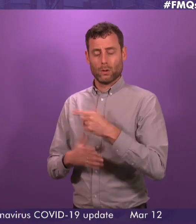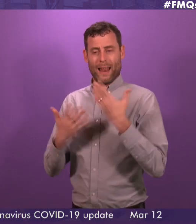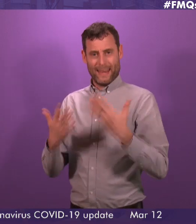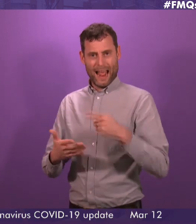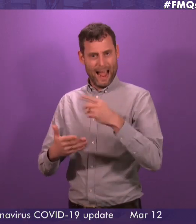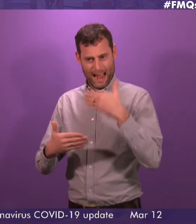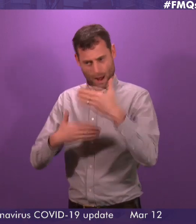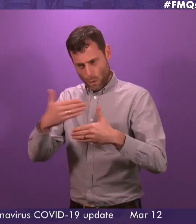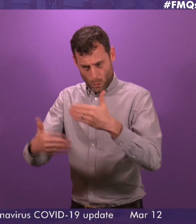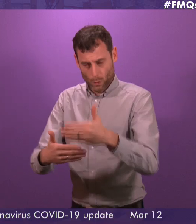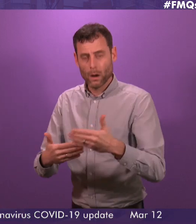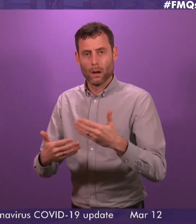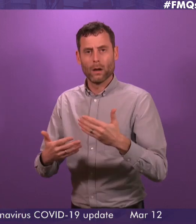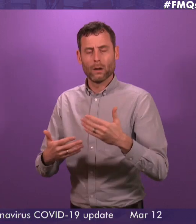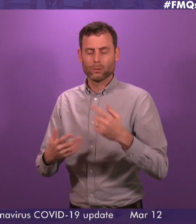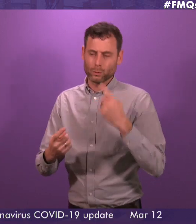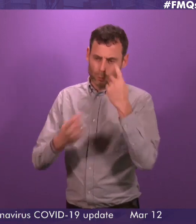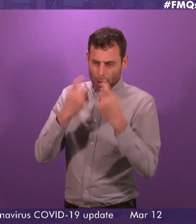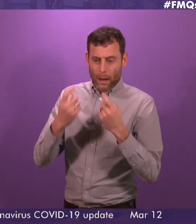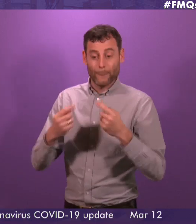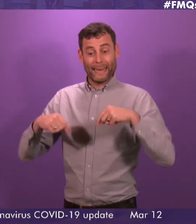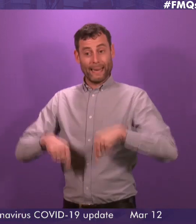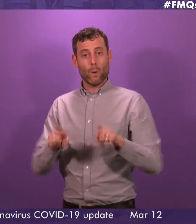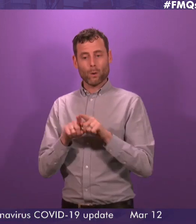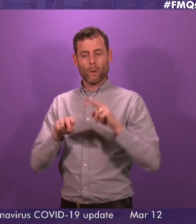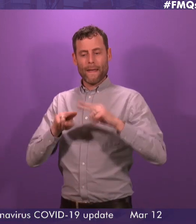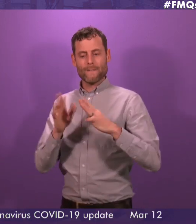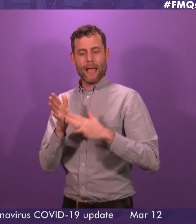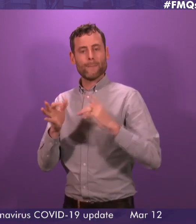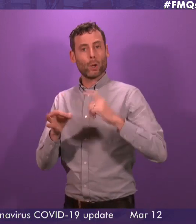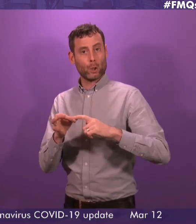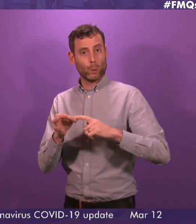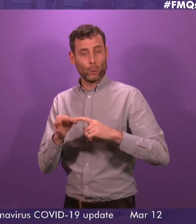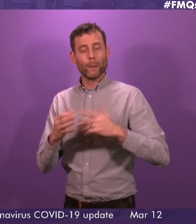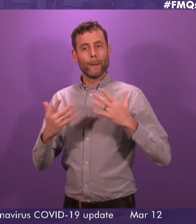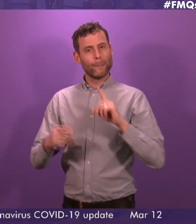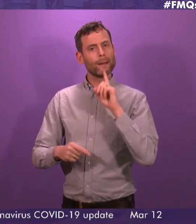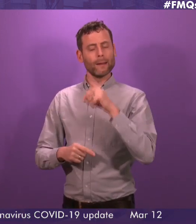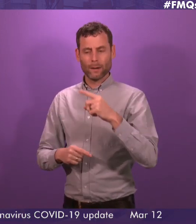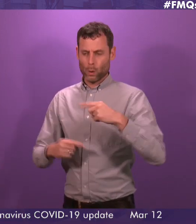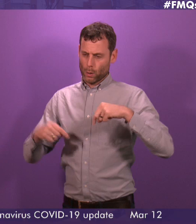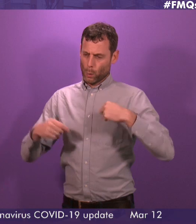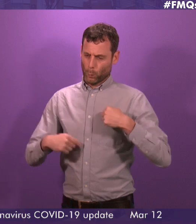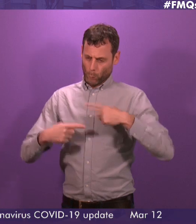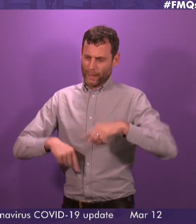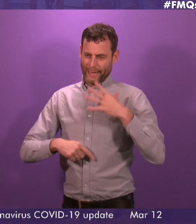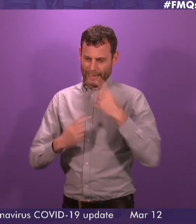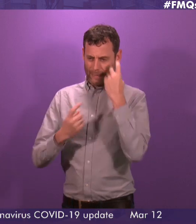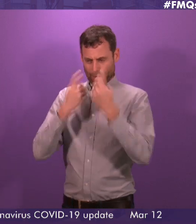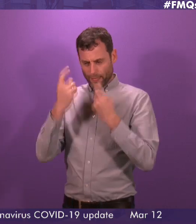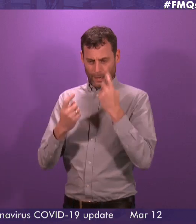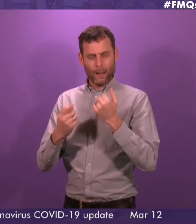at First Minister's questions today, as to what more we can do within our